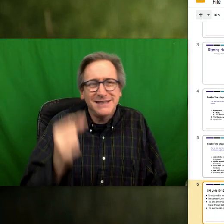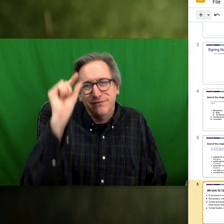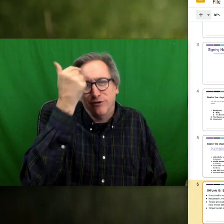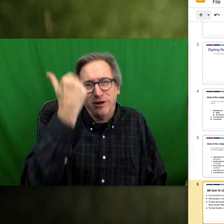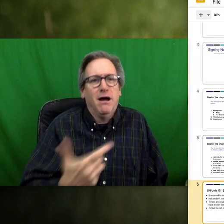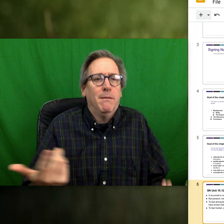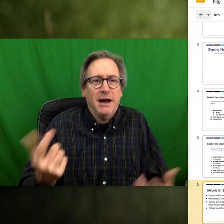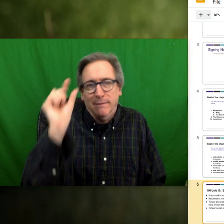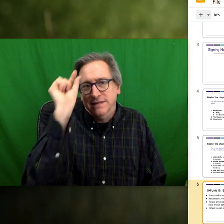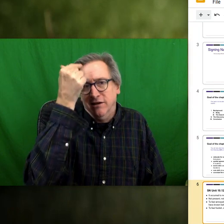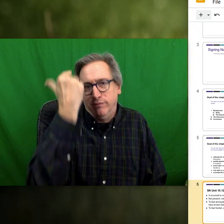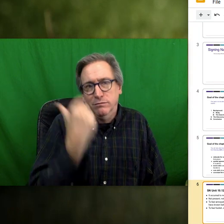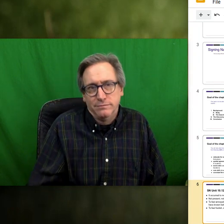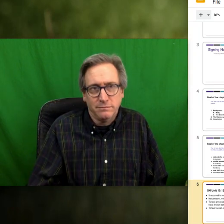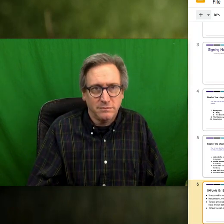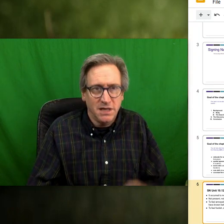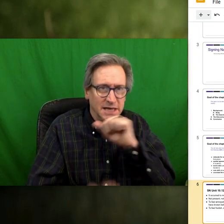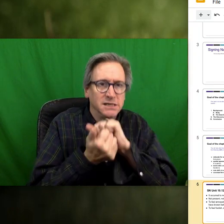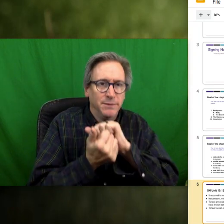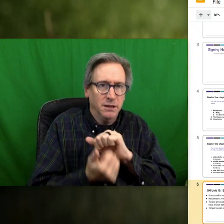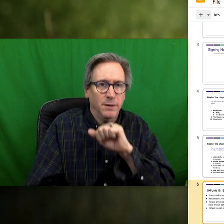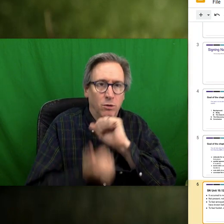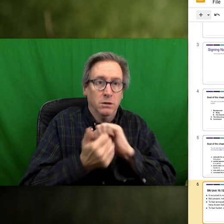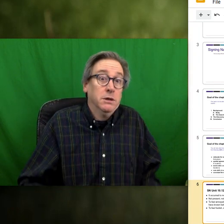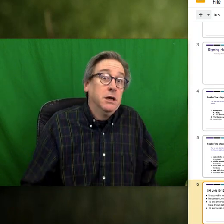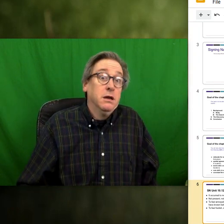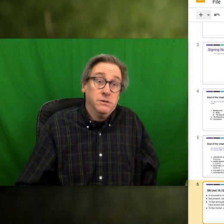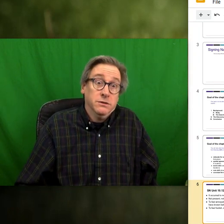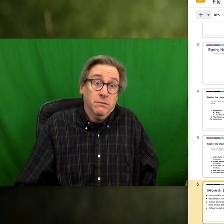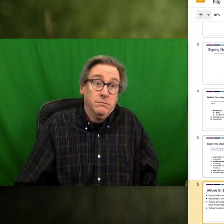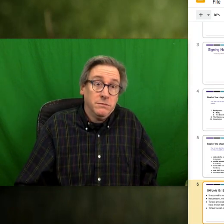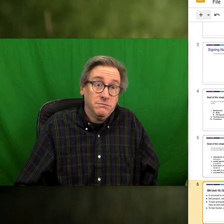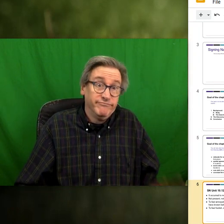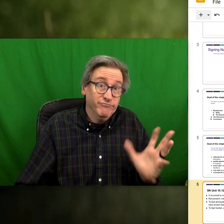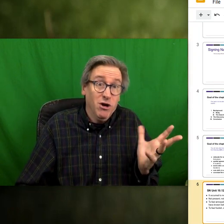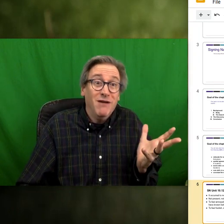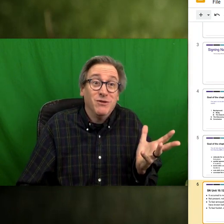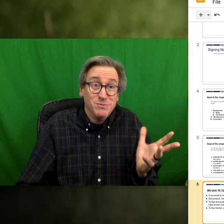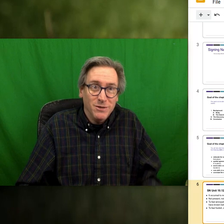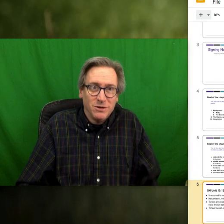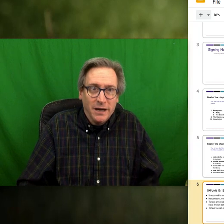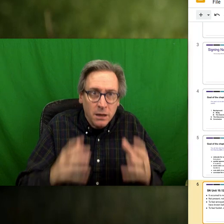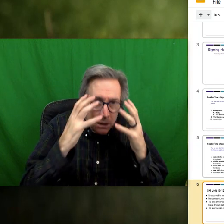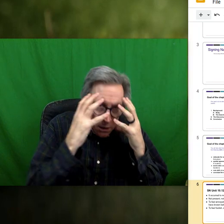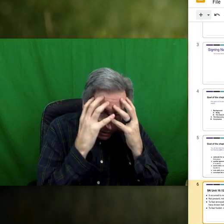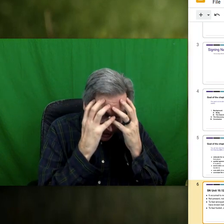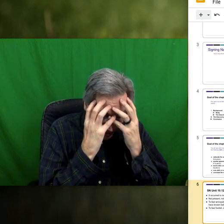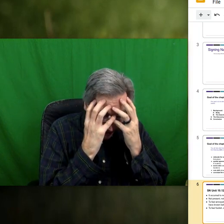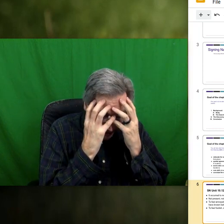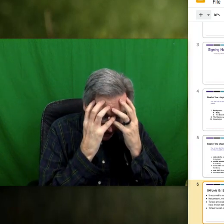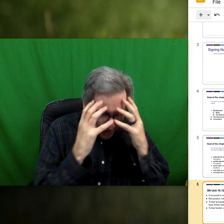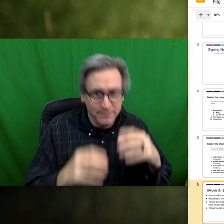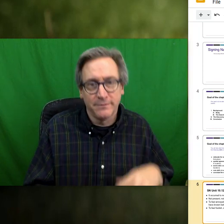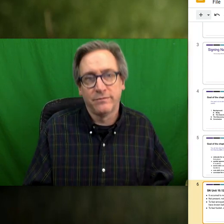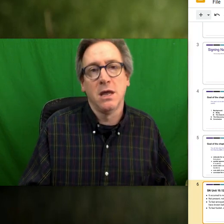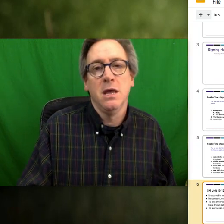And this is for like, I'm mocking myself. This tends to be a little bit more, oh my God, I'm so dumb. We all have those moments where like, oh, I can't believe I